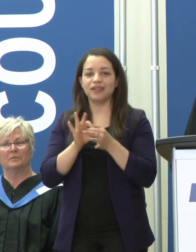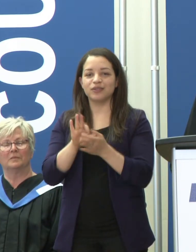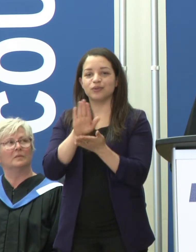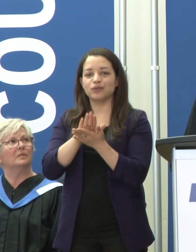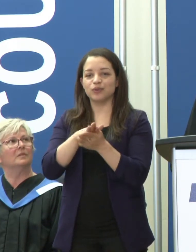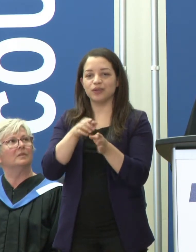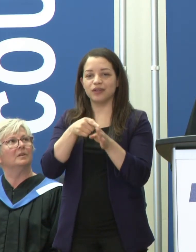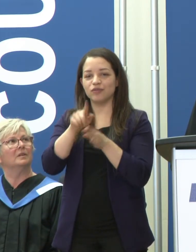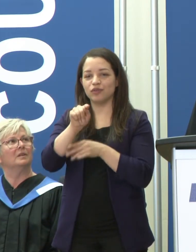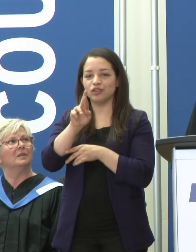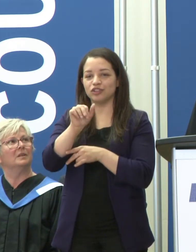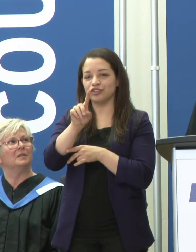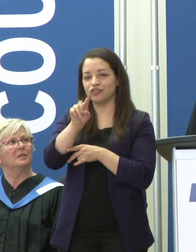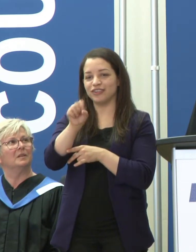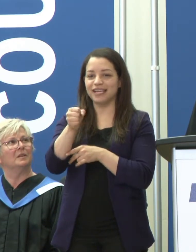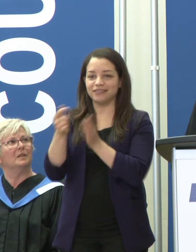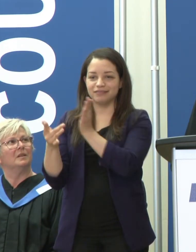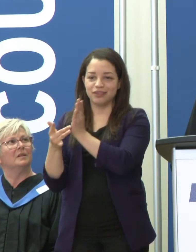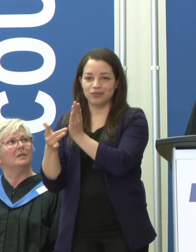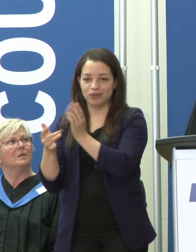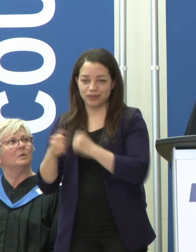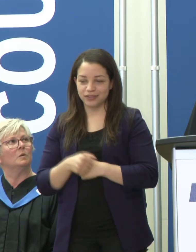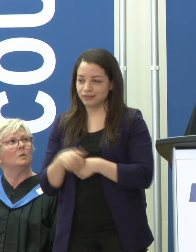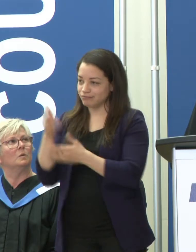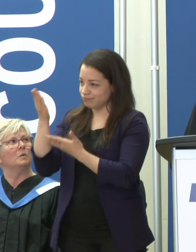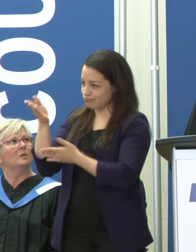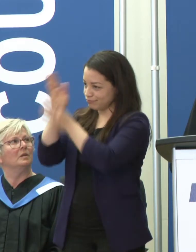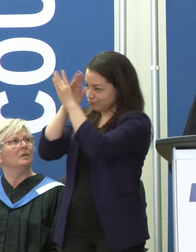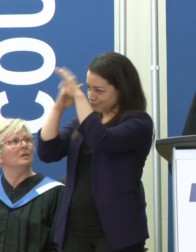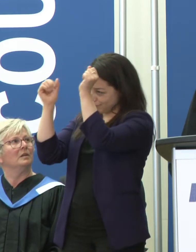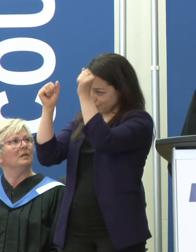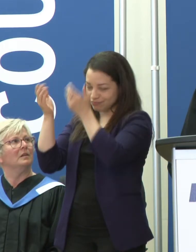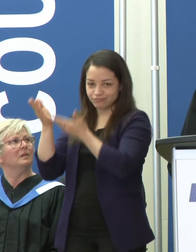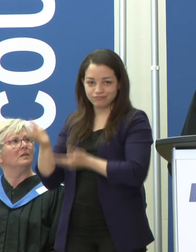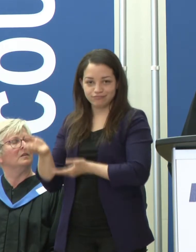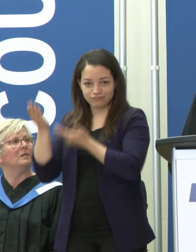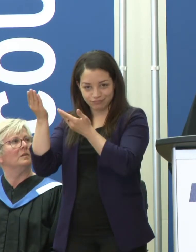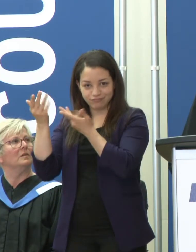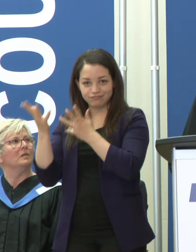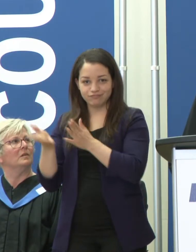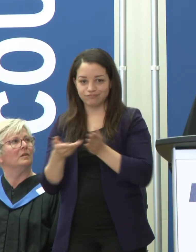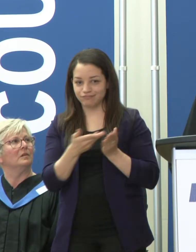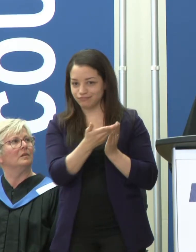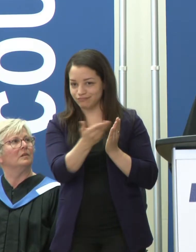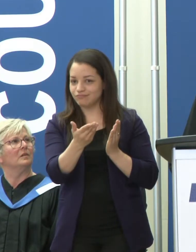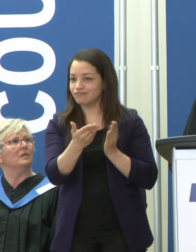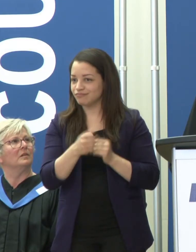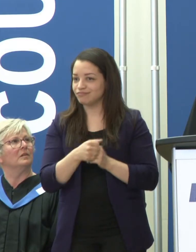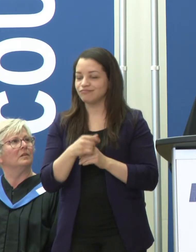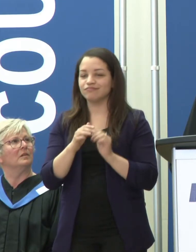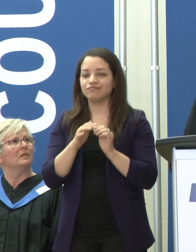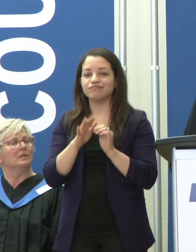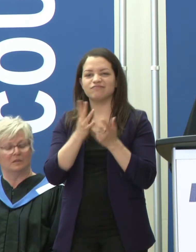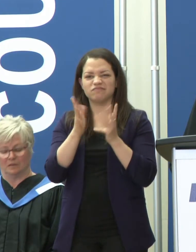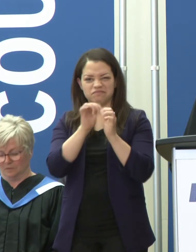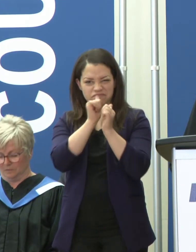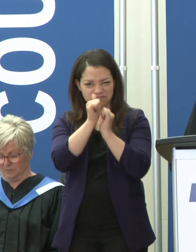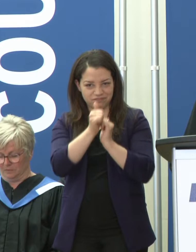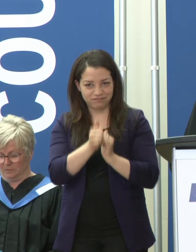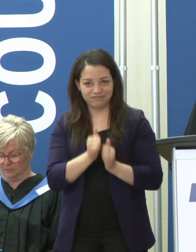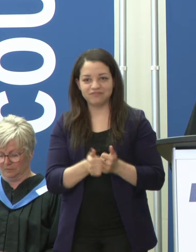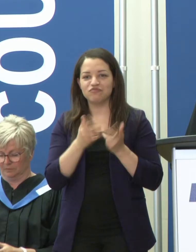of Trades and Technology. Mr. President, I present to you the following candidates who have completed